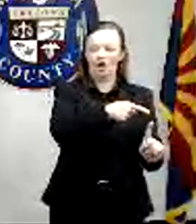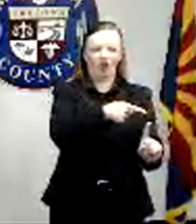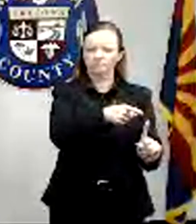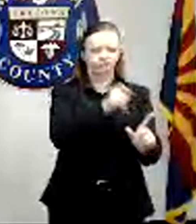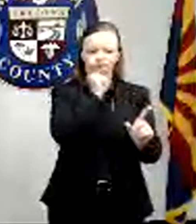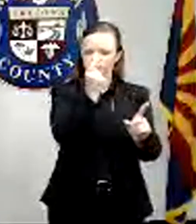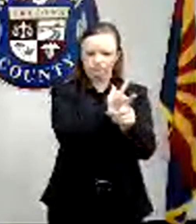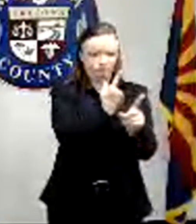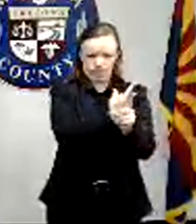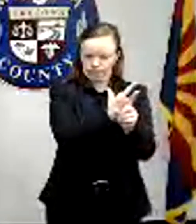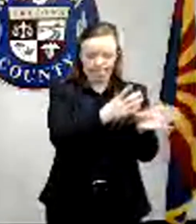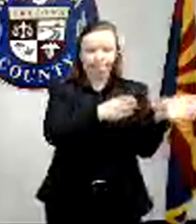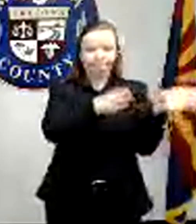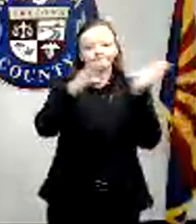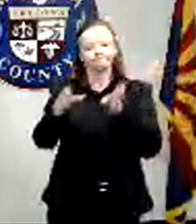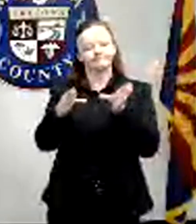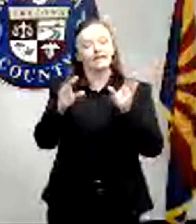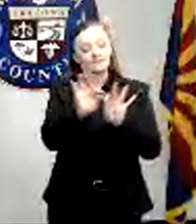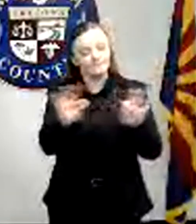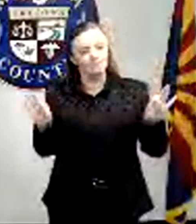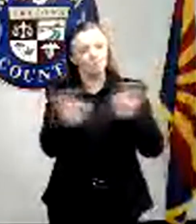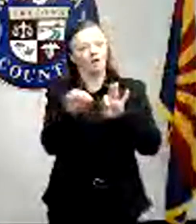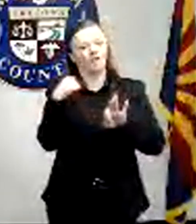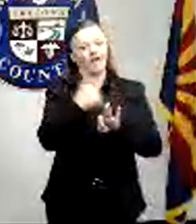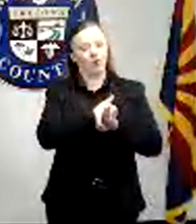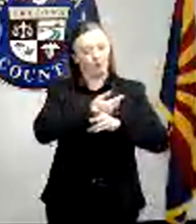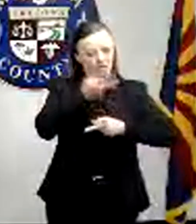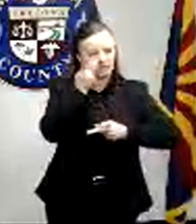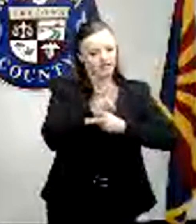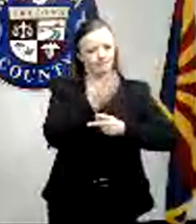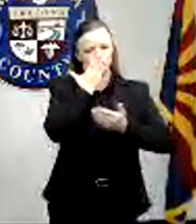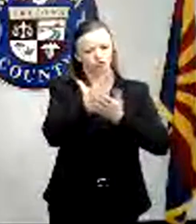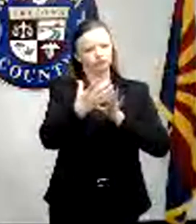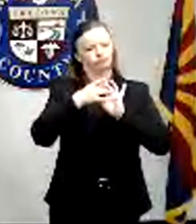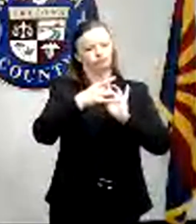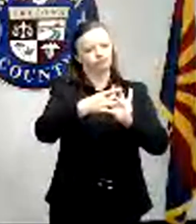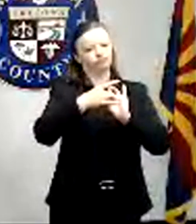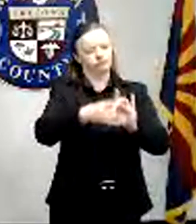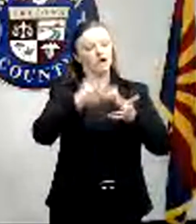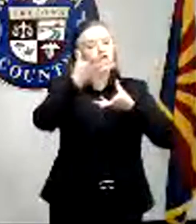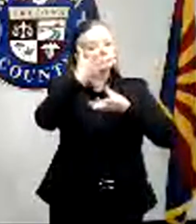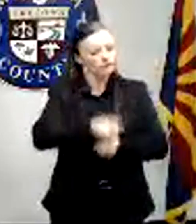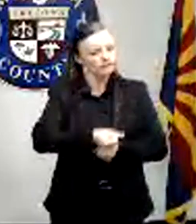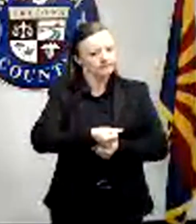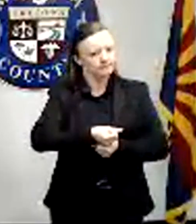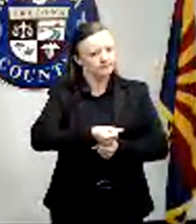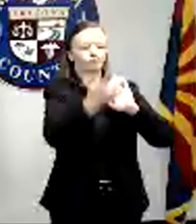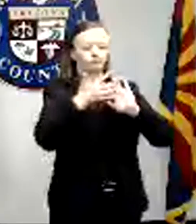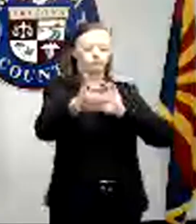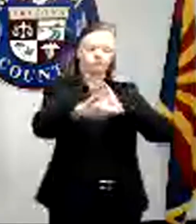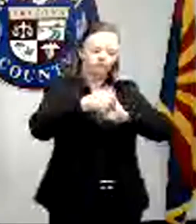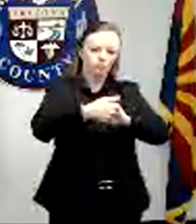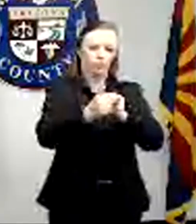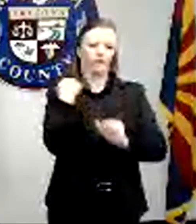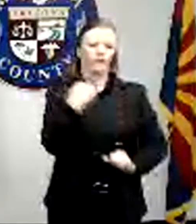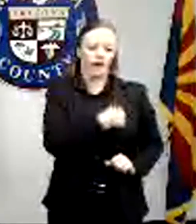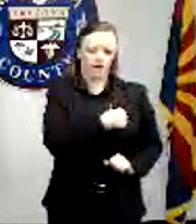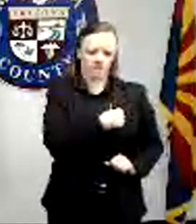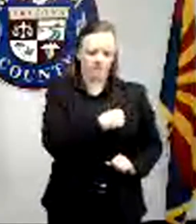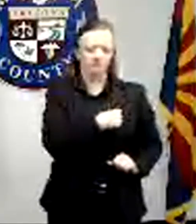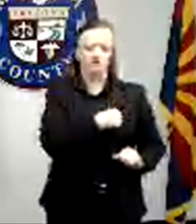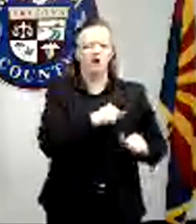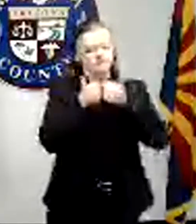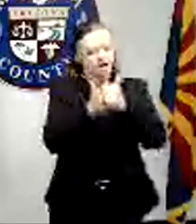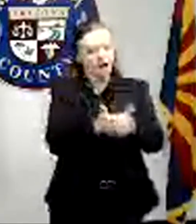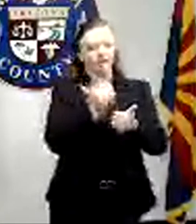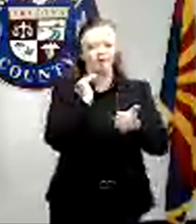And furthermore, it is very important that we continue to maintain a relationship of trust, implement all of the